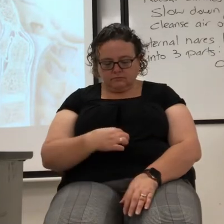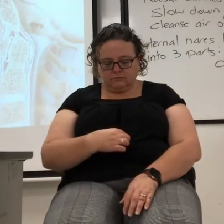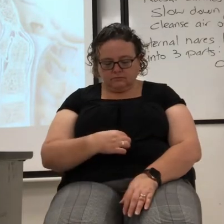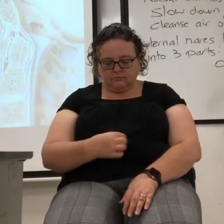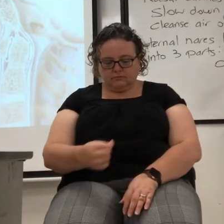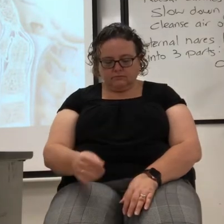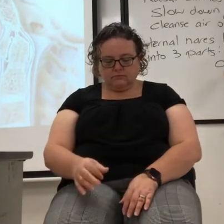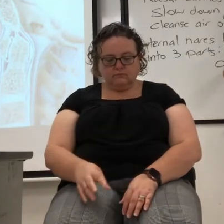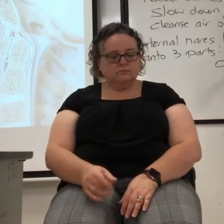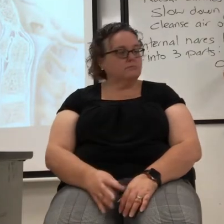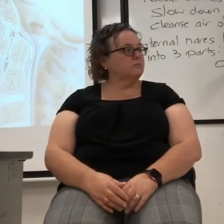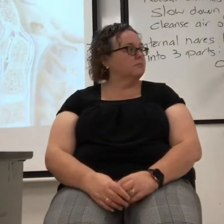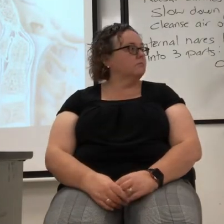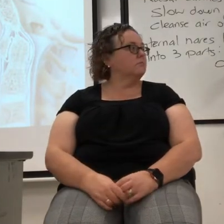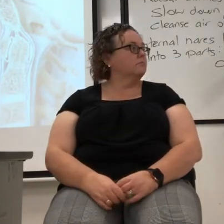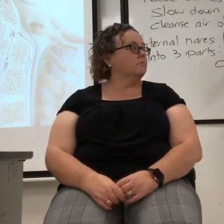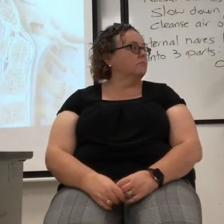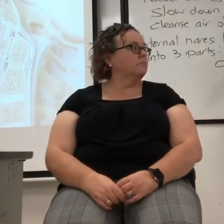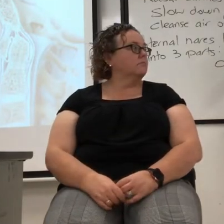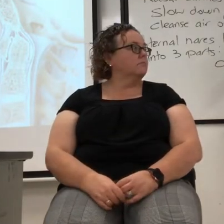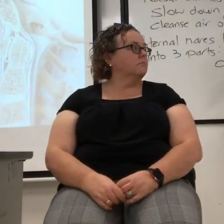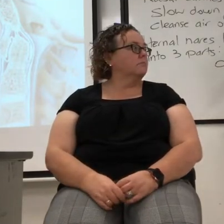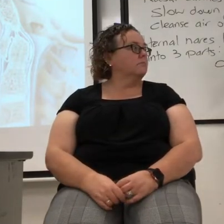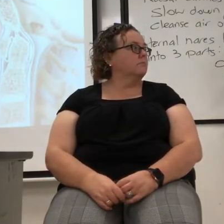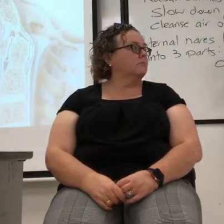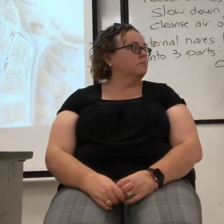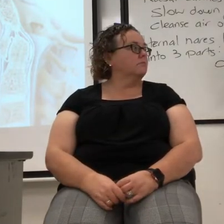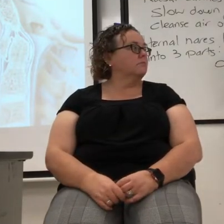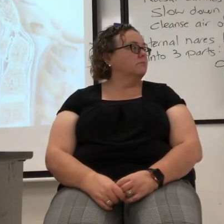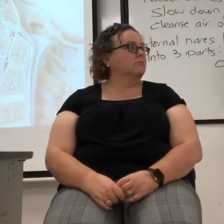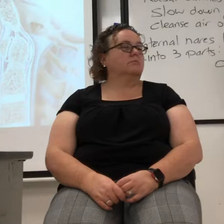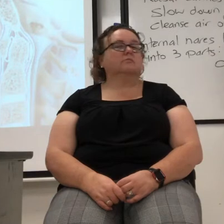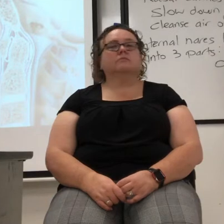And the pharyngeal tonsil.